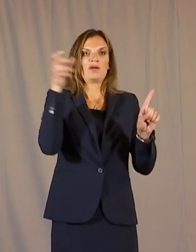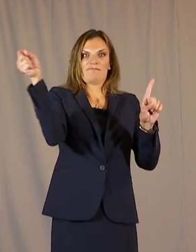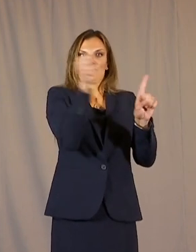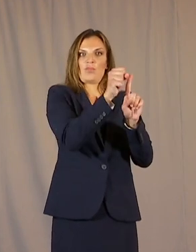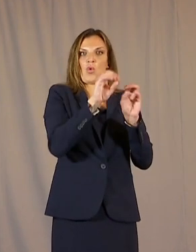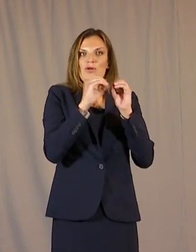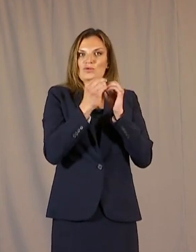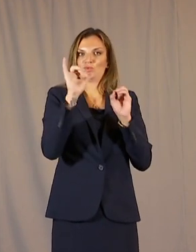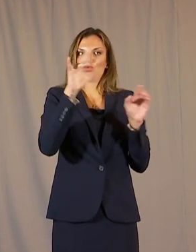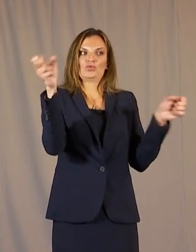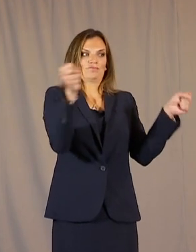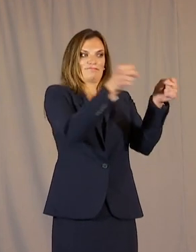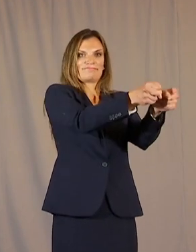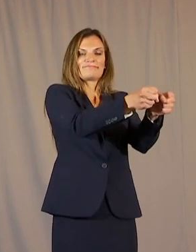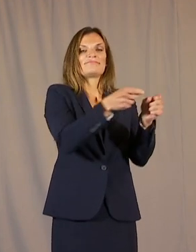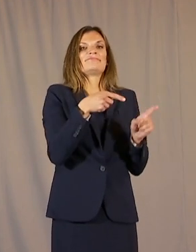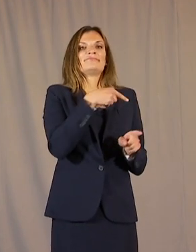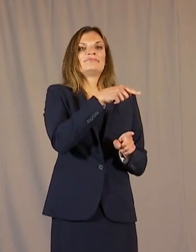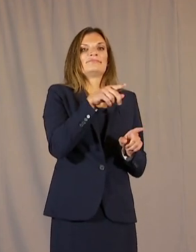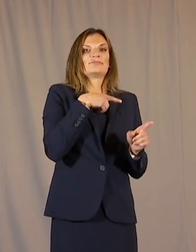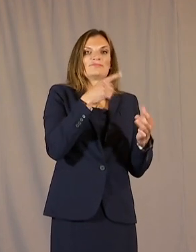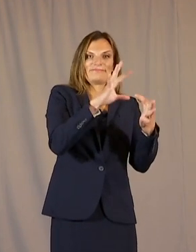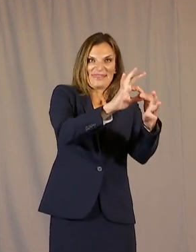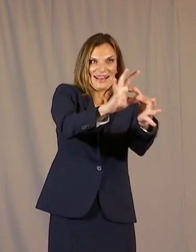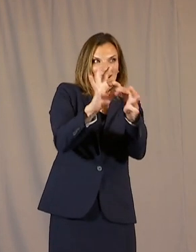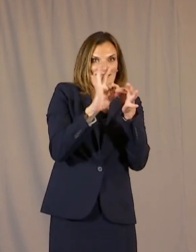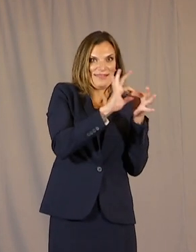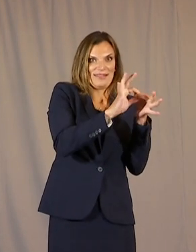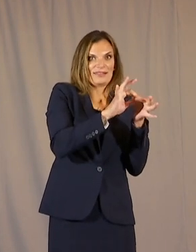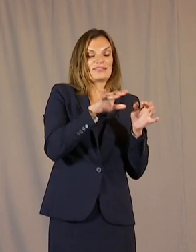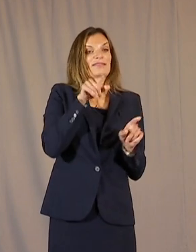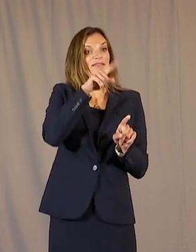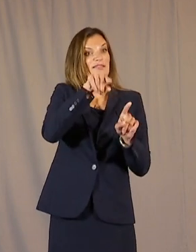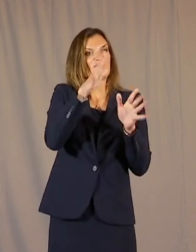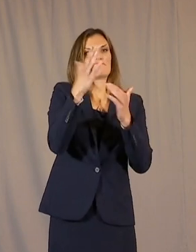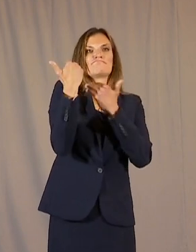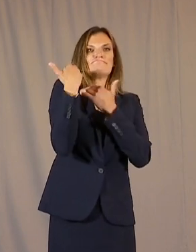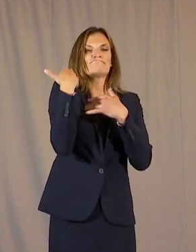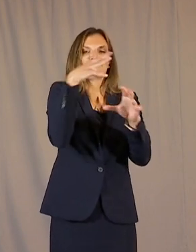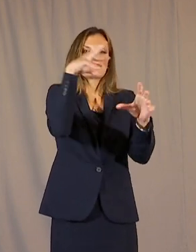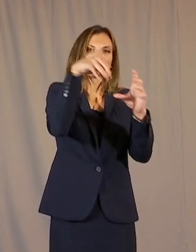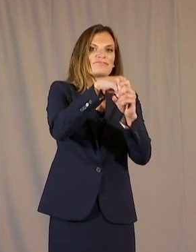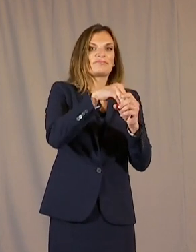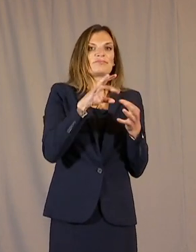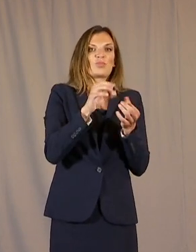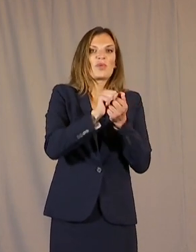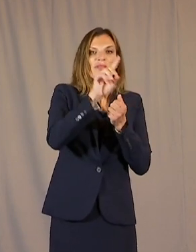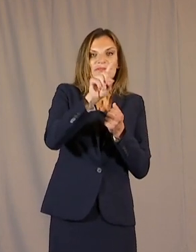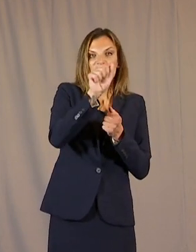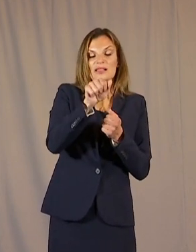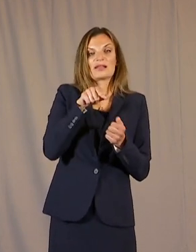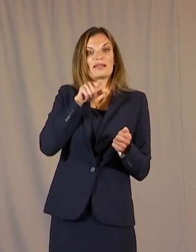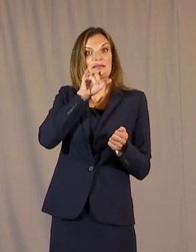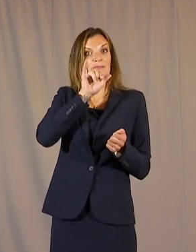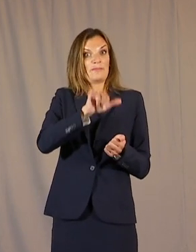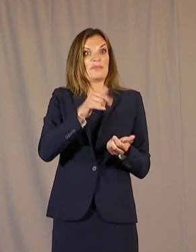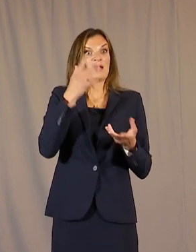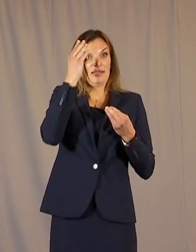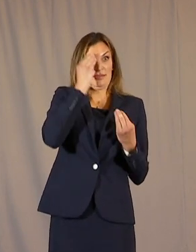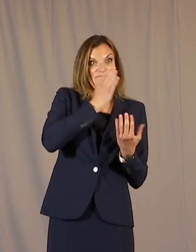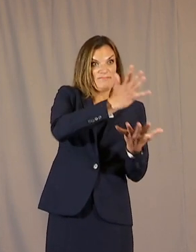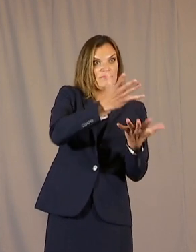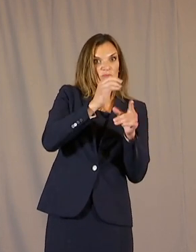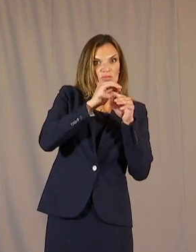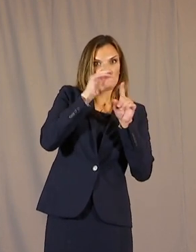connections with those organizations that lead efforts around disability so that they could receive the training and information that they needed to provide those